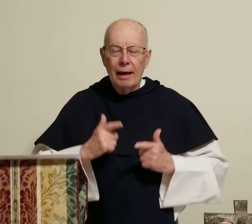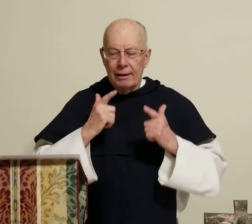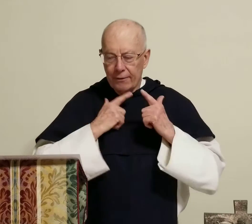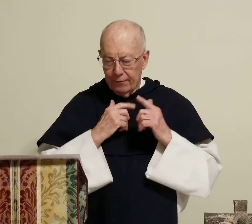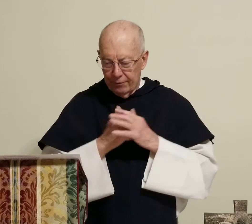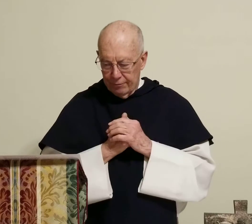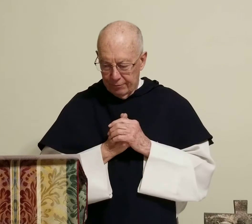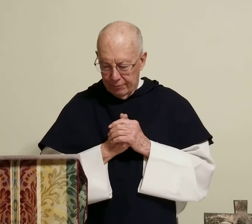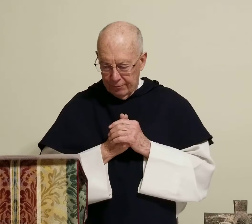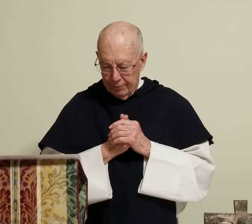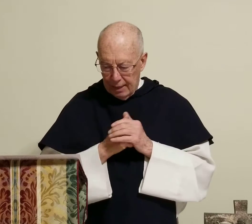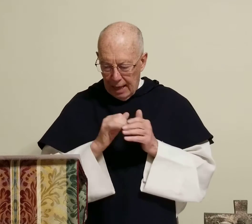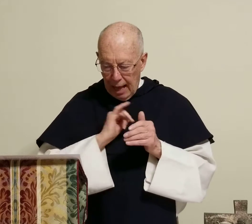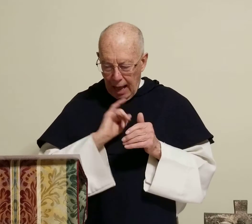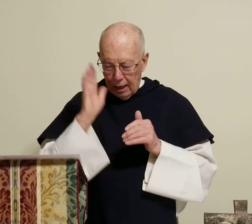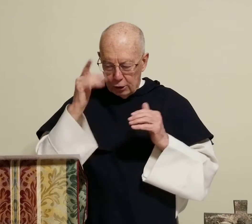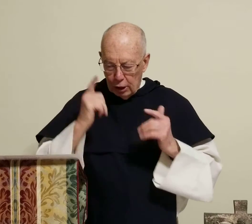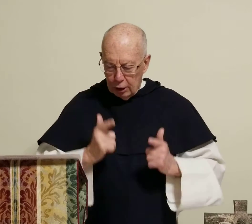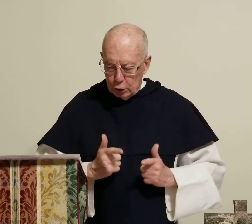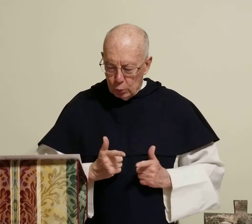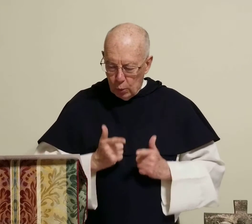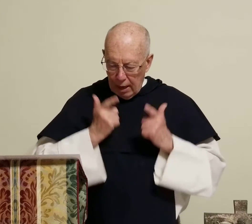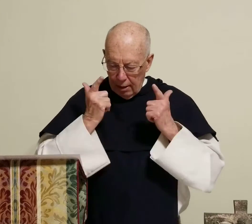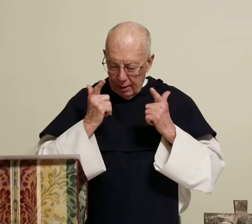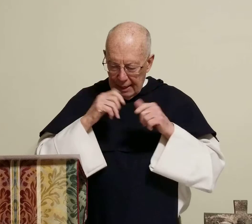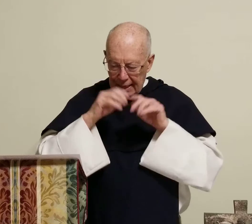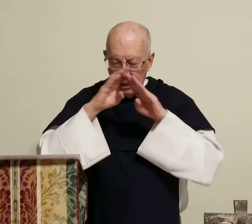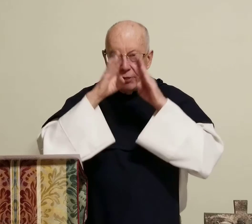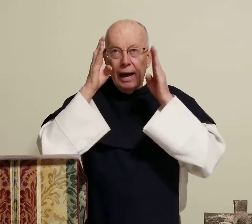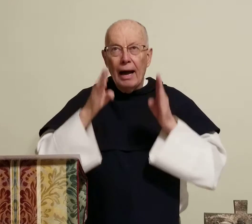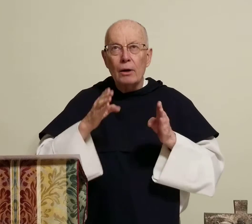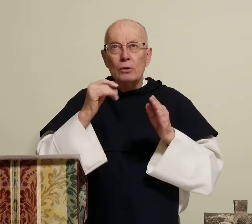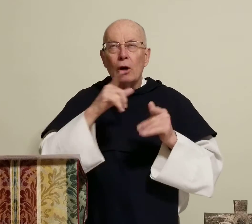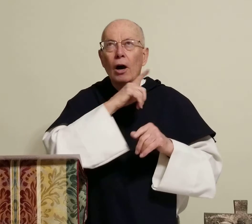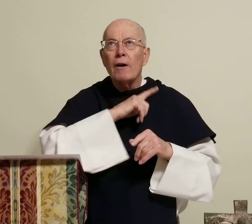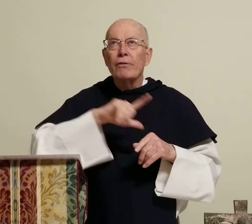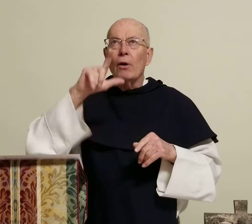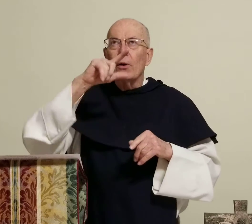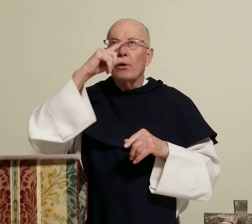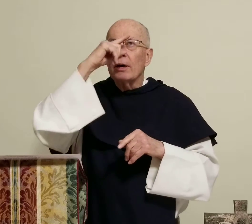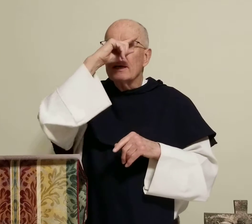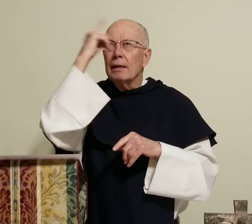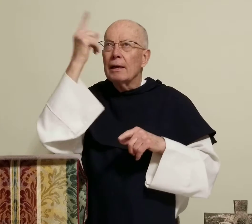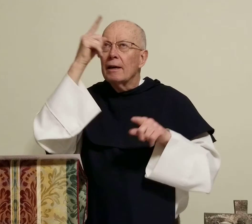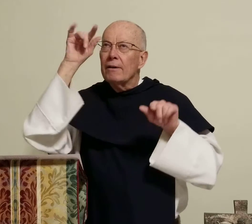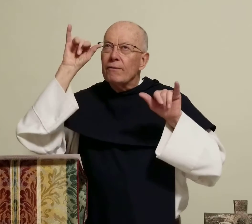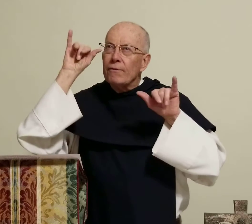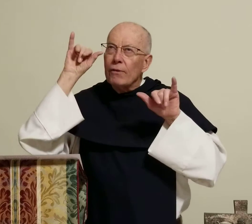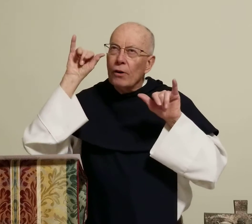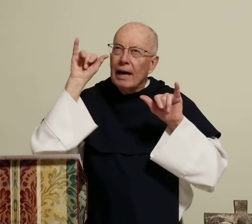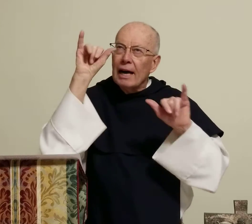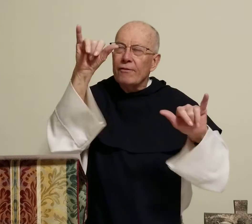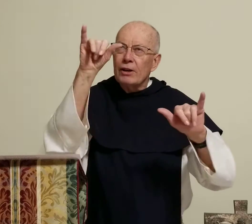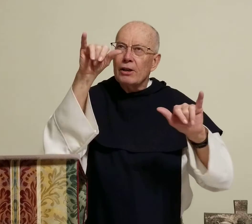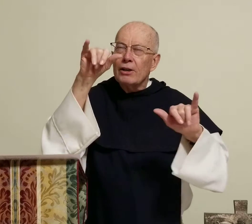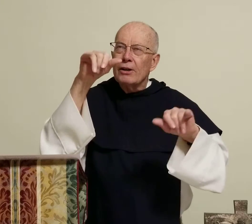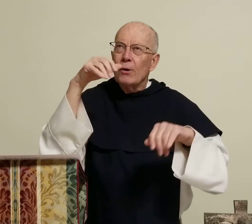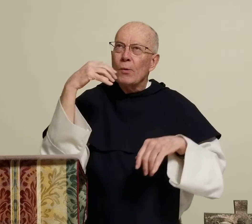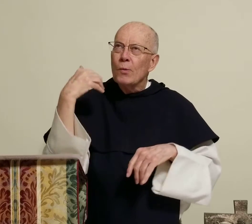life. I shall dwell in the house of the Lord forever.